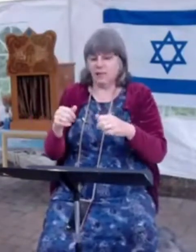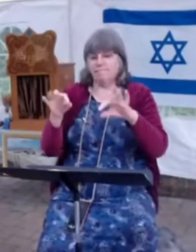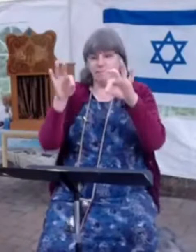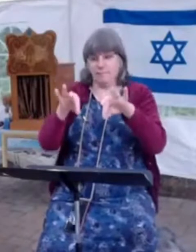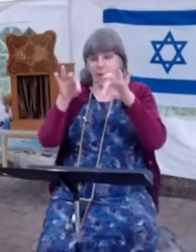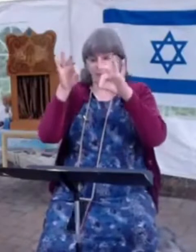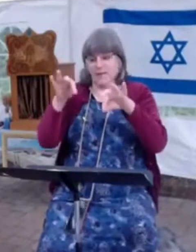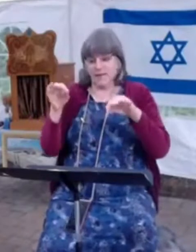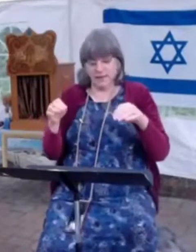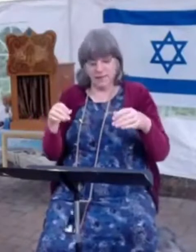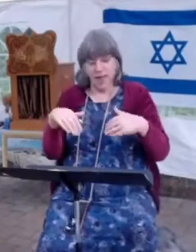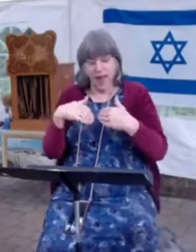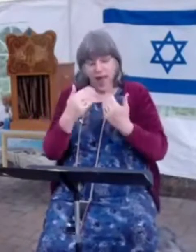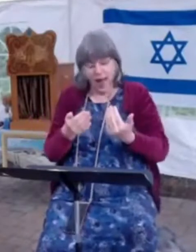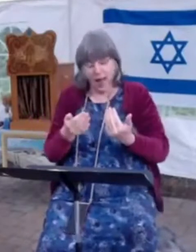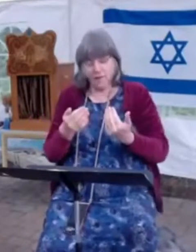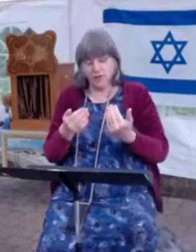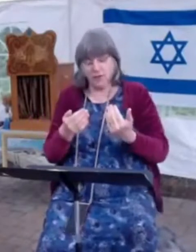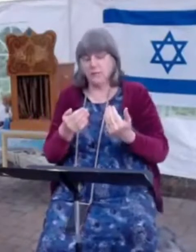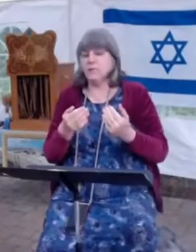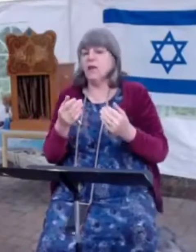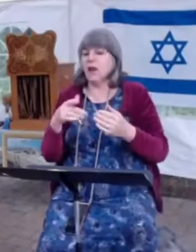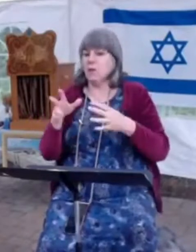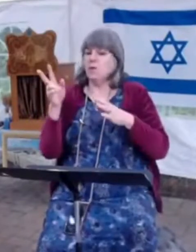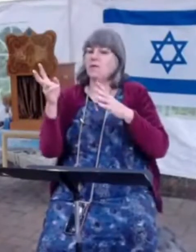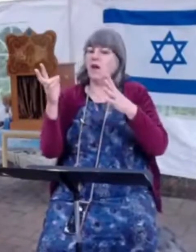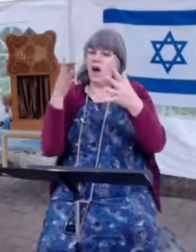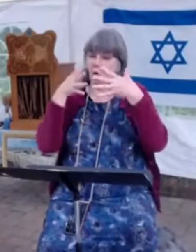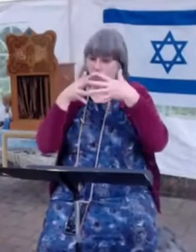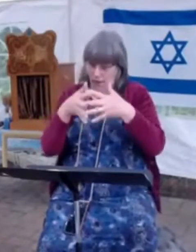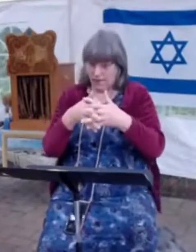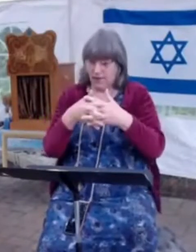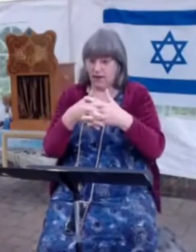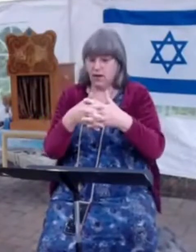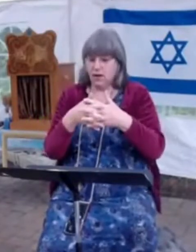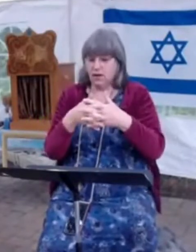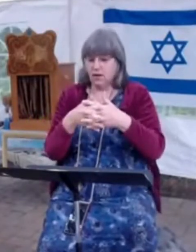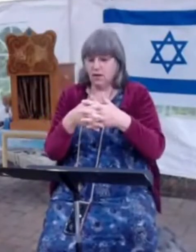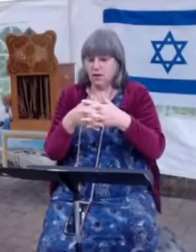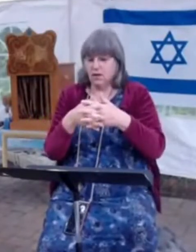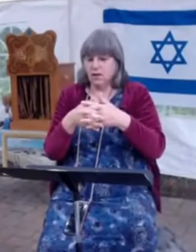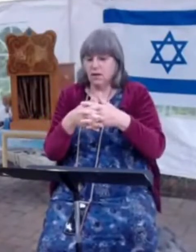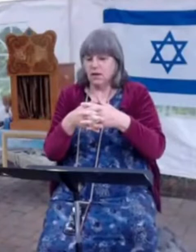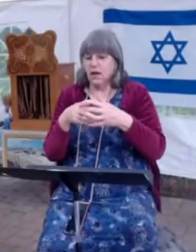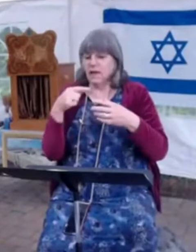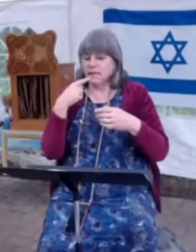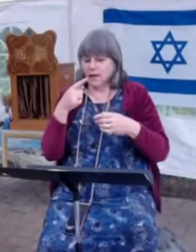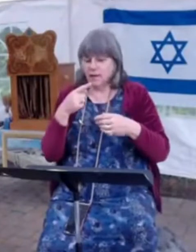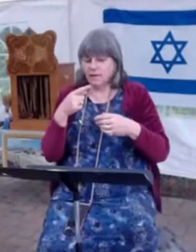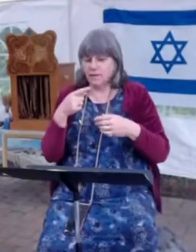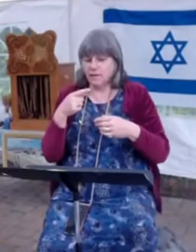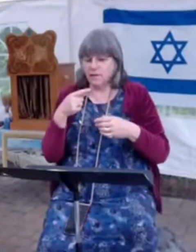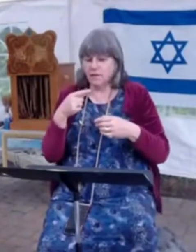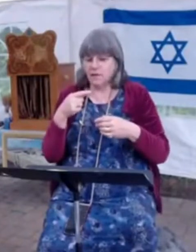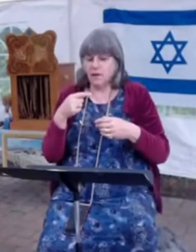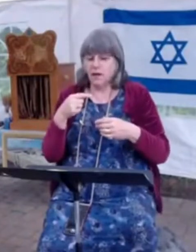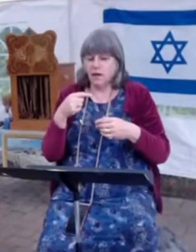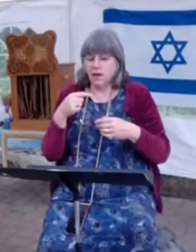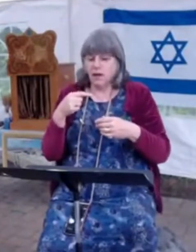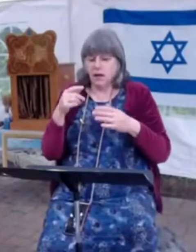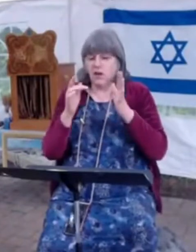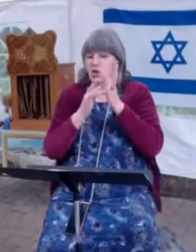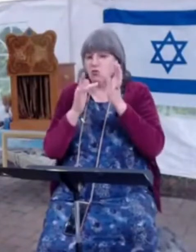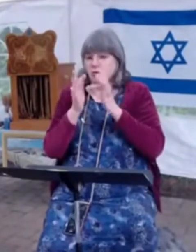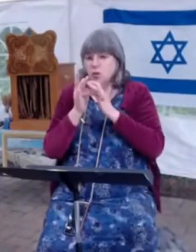All of a sudden, that word, good news, gospel, in other version, appears as if I'm supposed to know what it is. You give somebody a New Testament, says